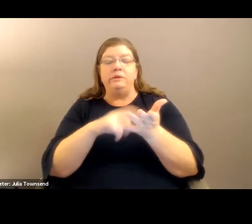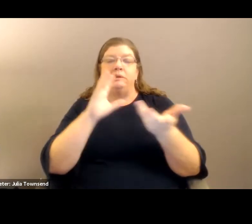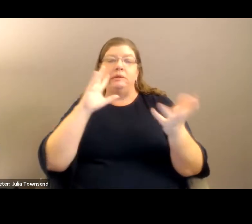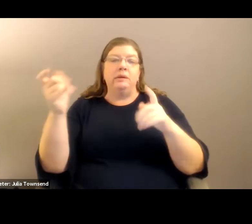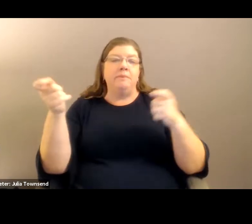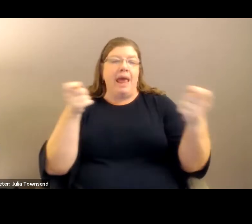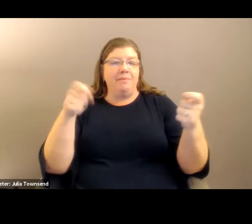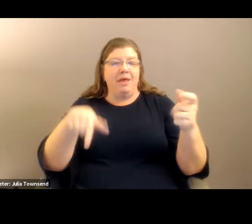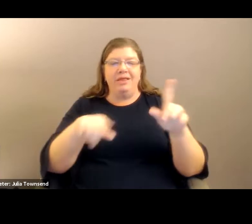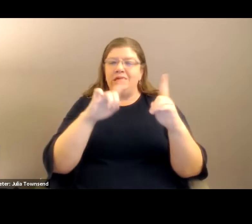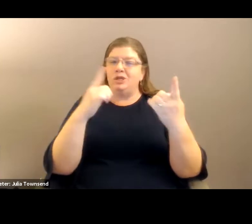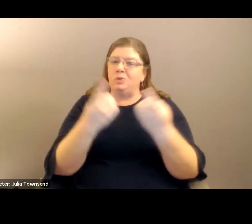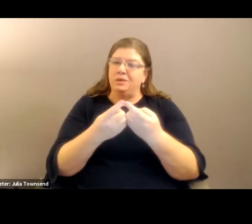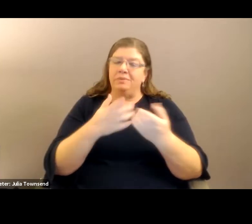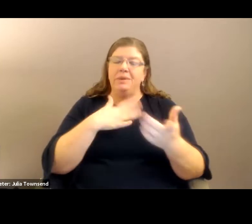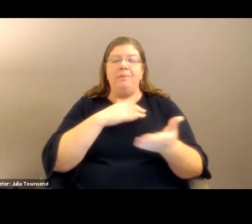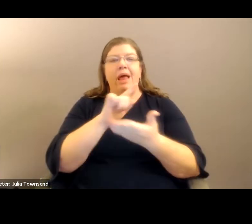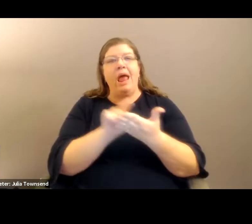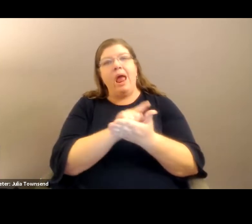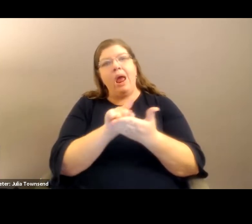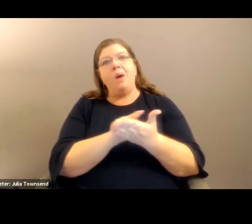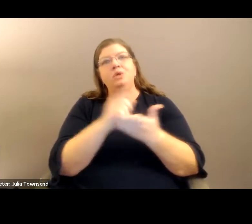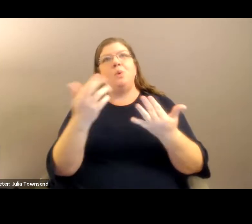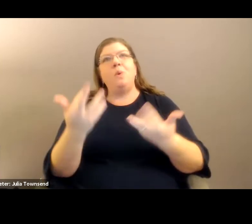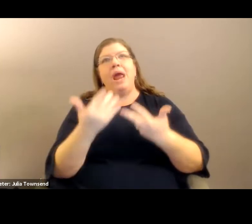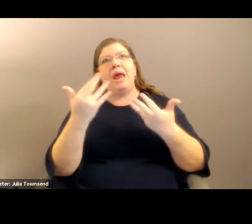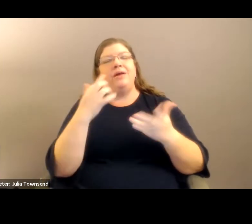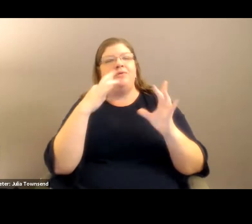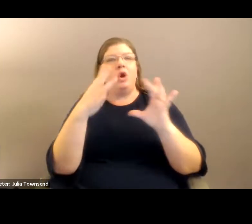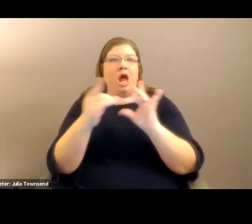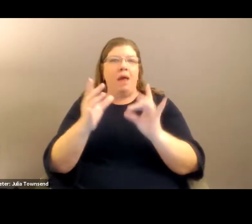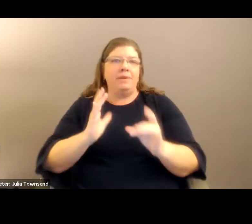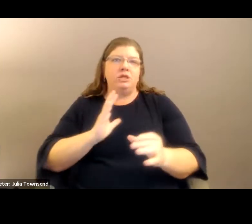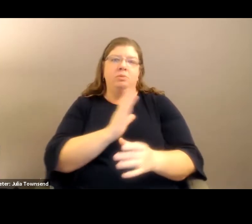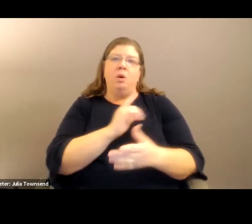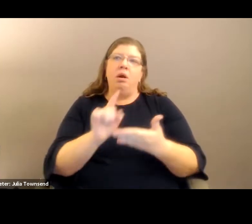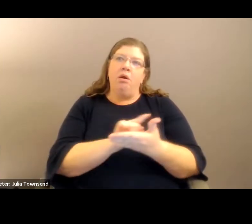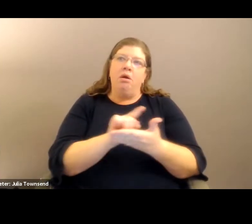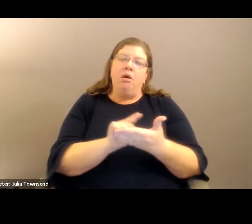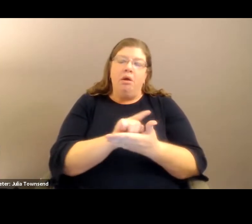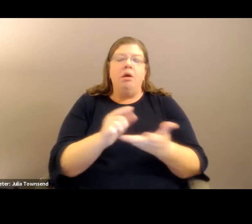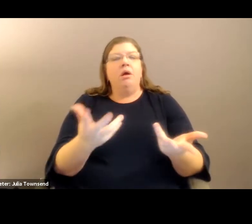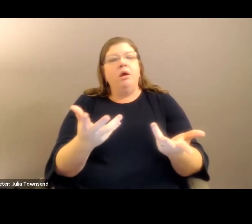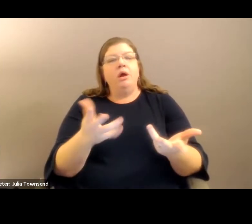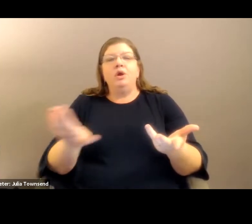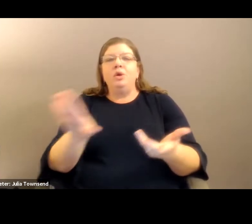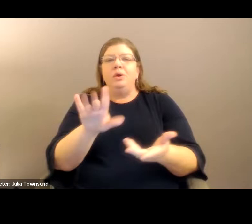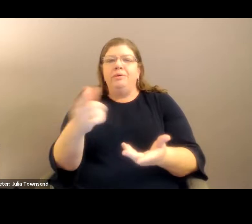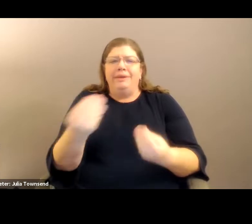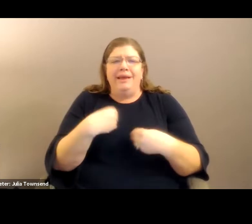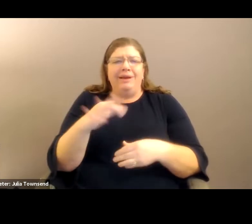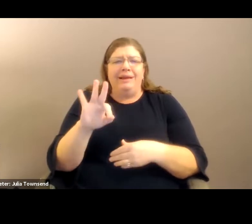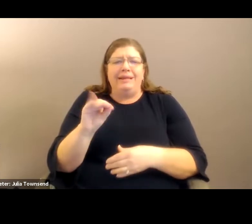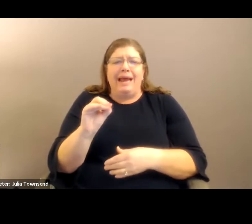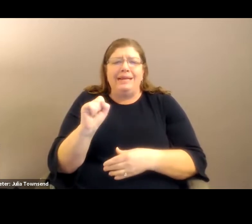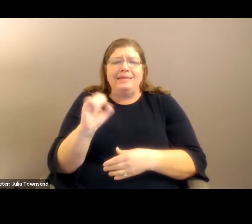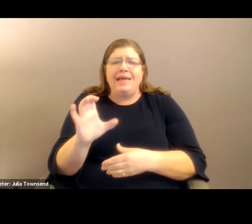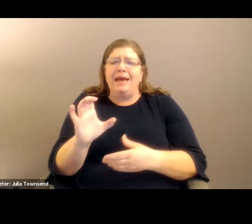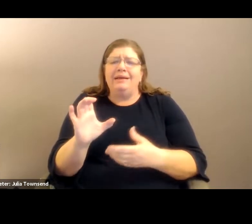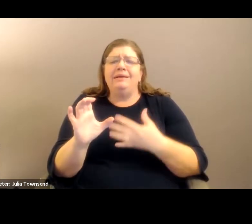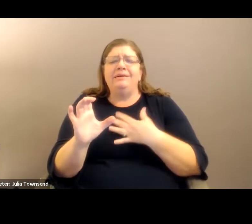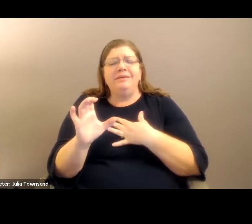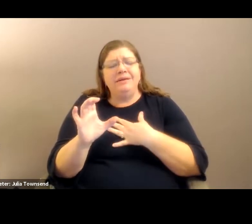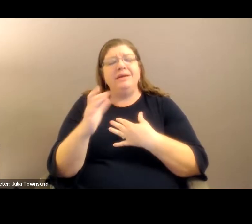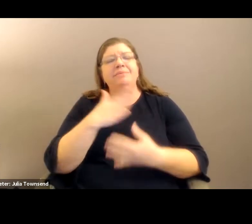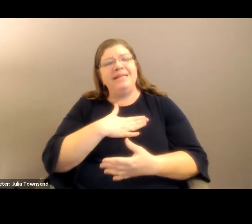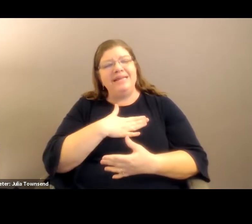this district. People spend hours waiting to make comments to this board, and you're only given 90 seconds. Please restore